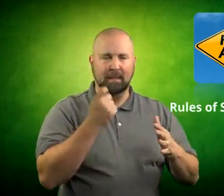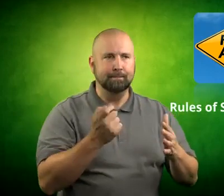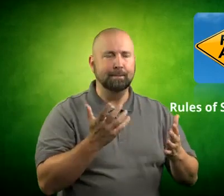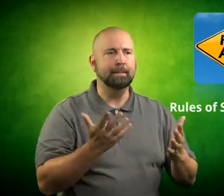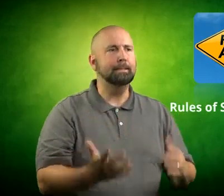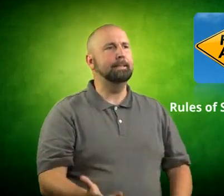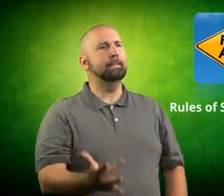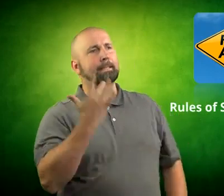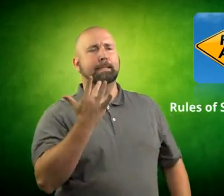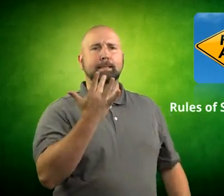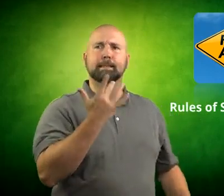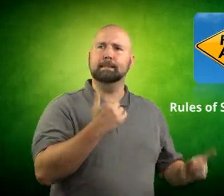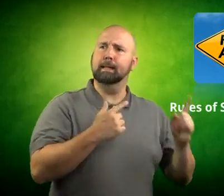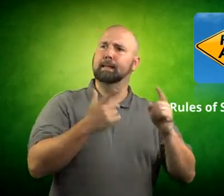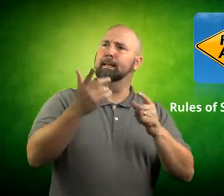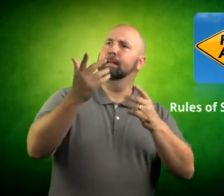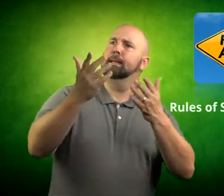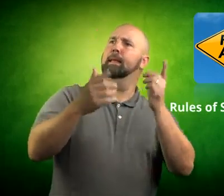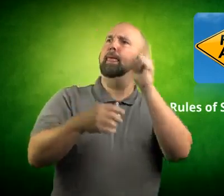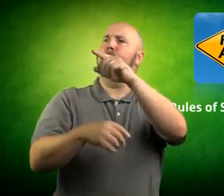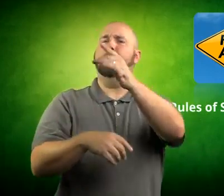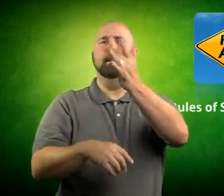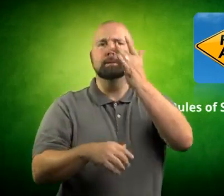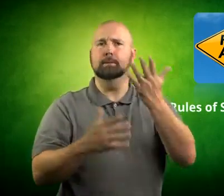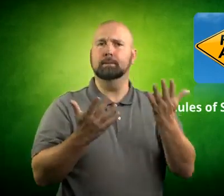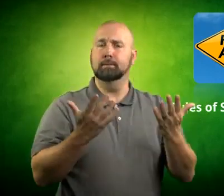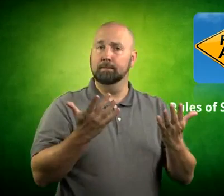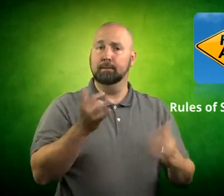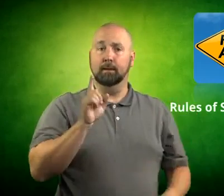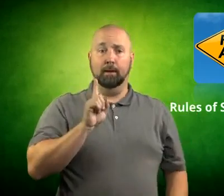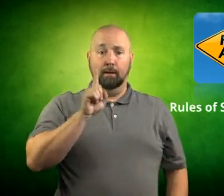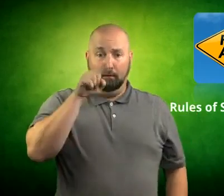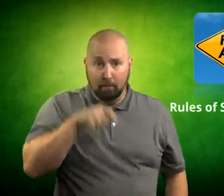but when you do that, you interrupt the conversation, and